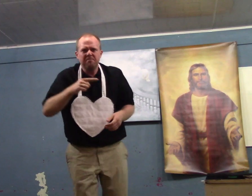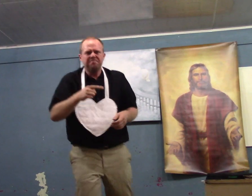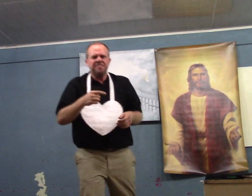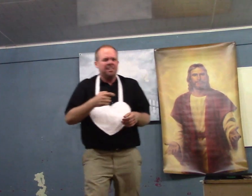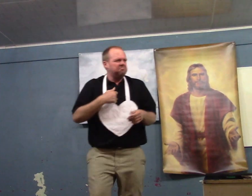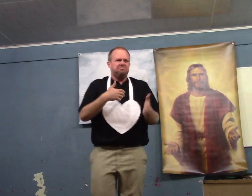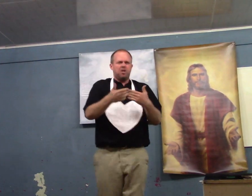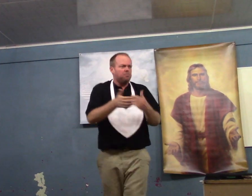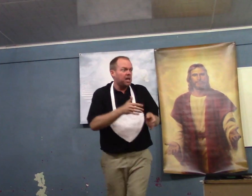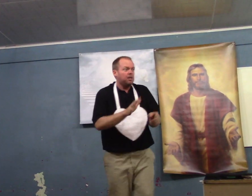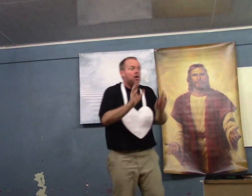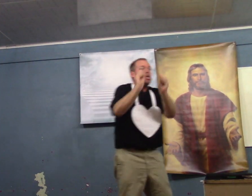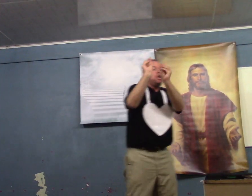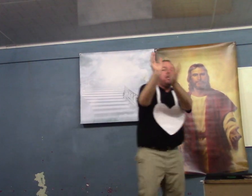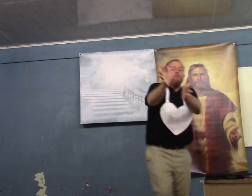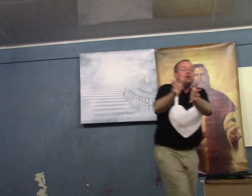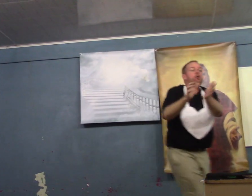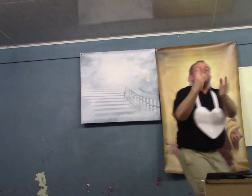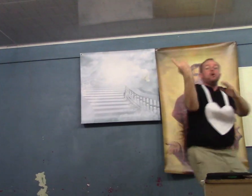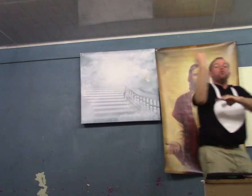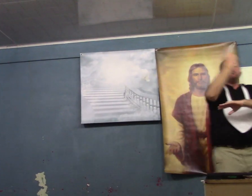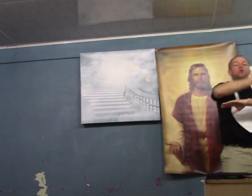It doesn't matter if it looks through my phone, it's okay.